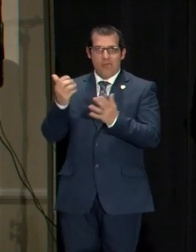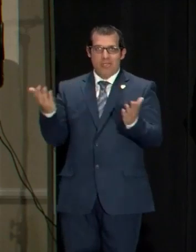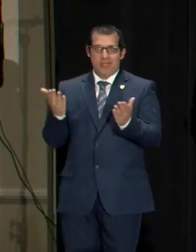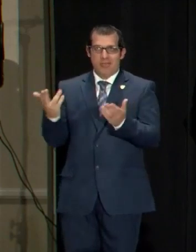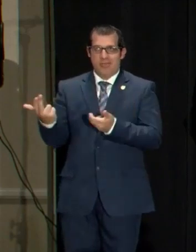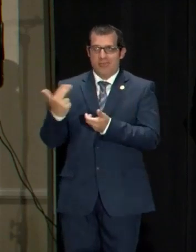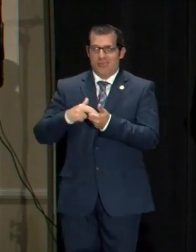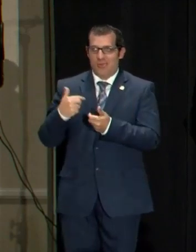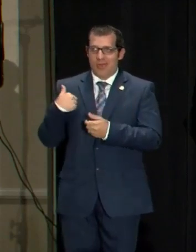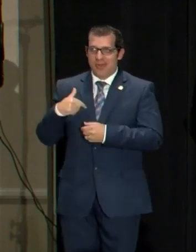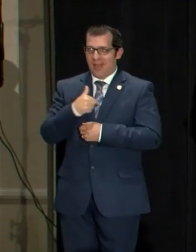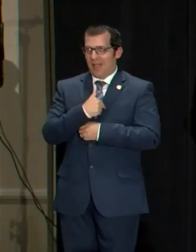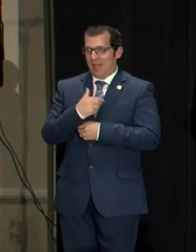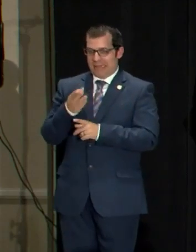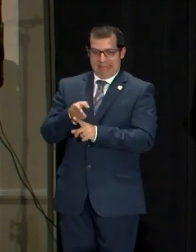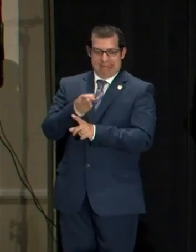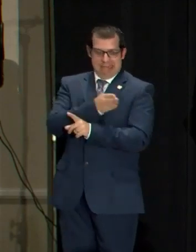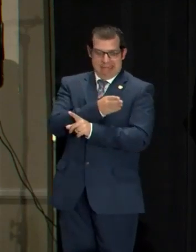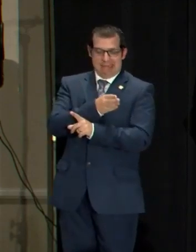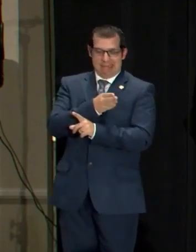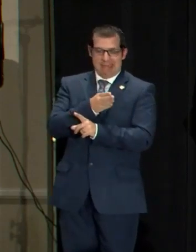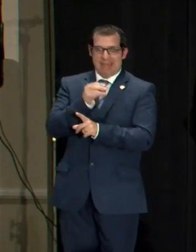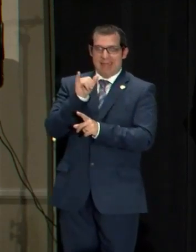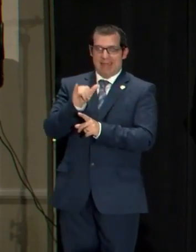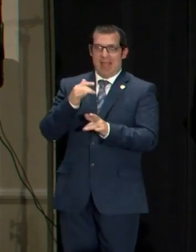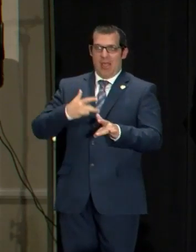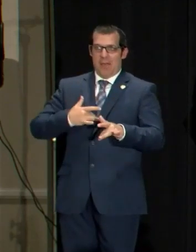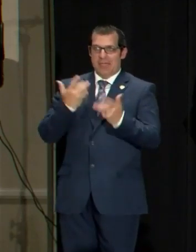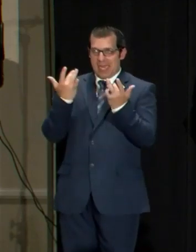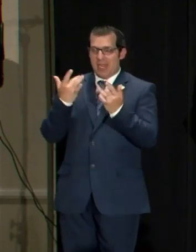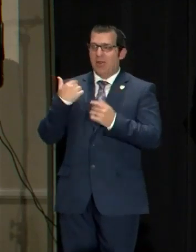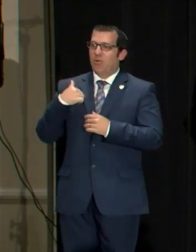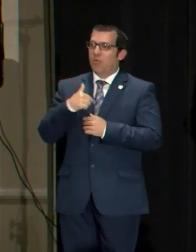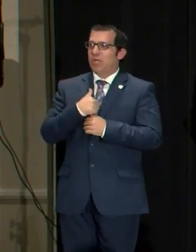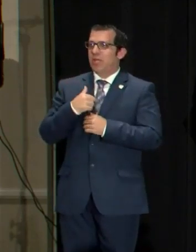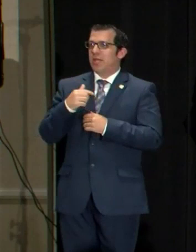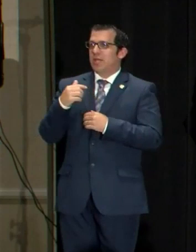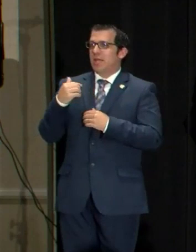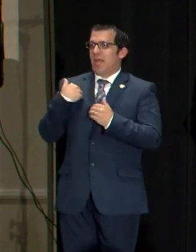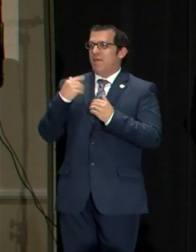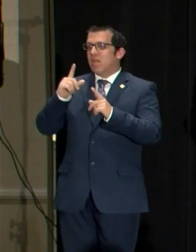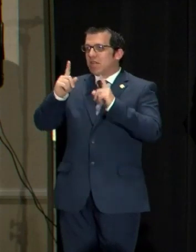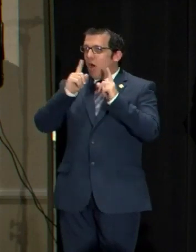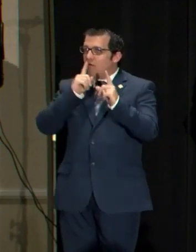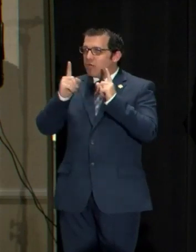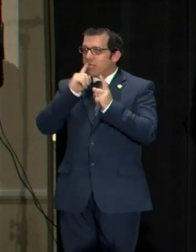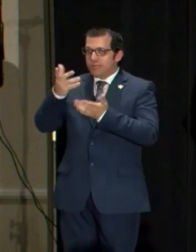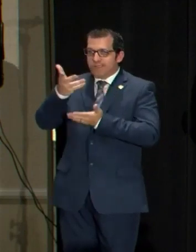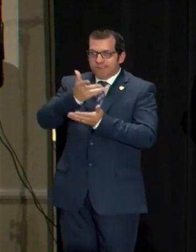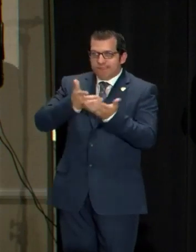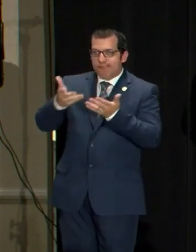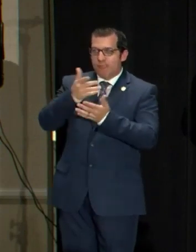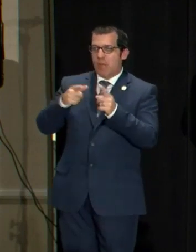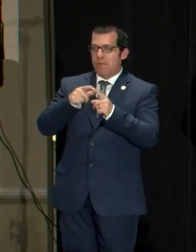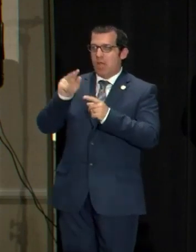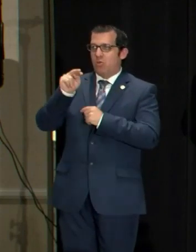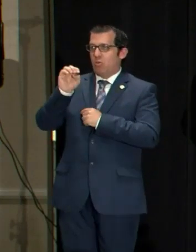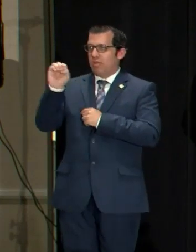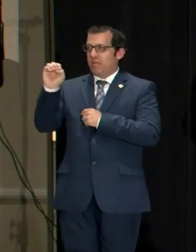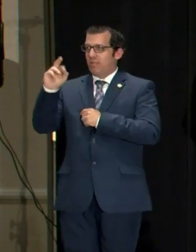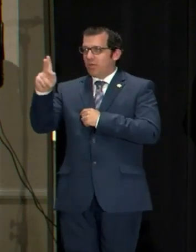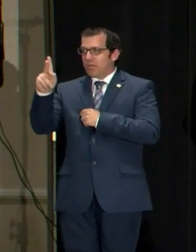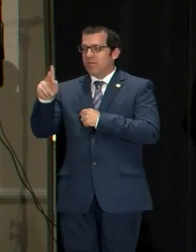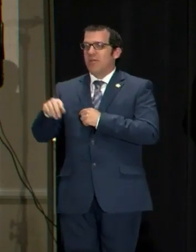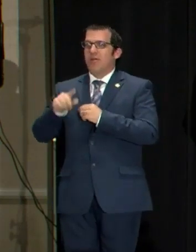that joined us earlier before this update, where we had a conversation about Northeast